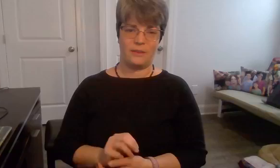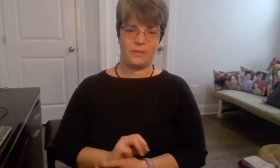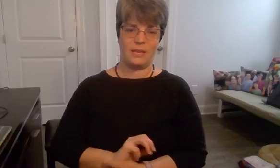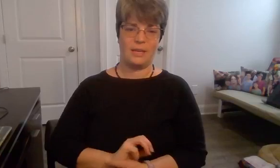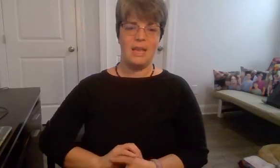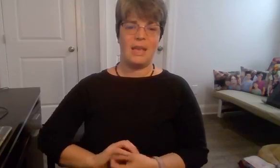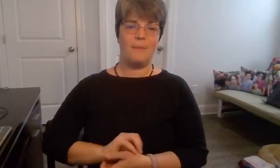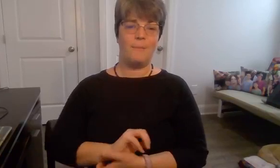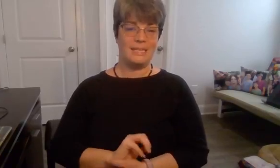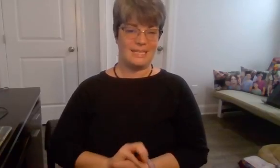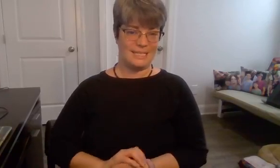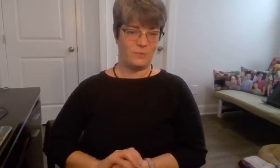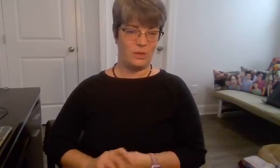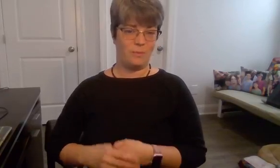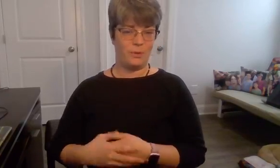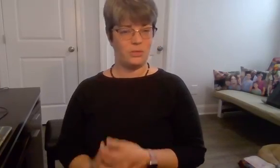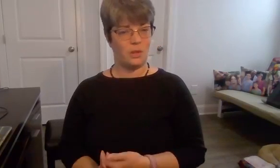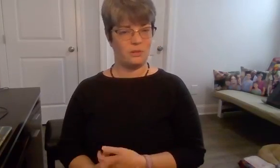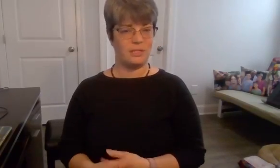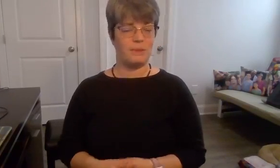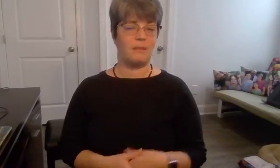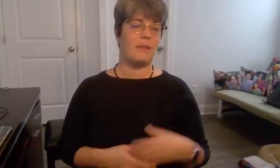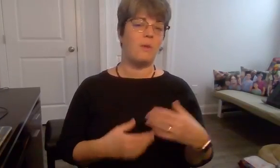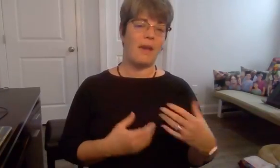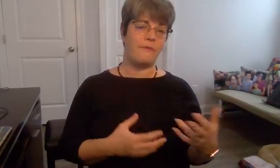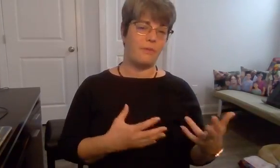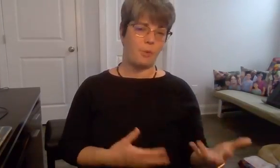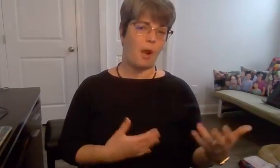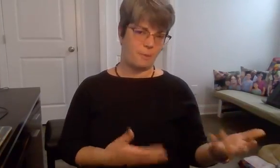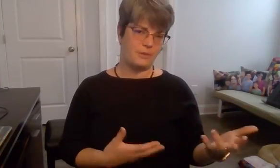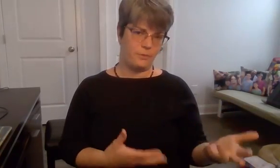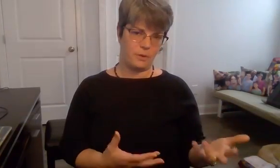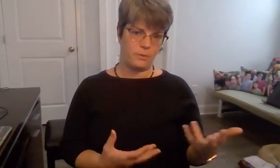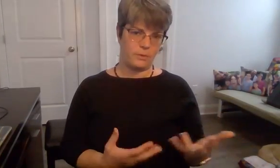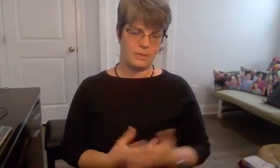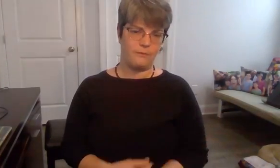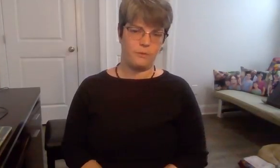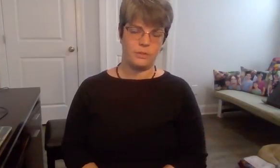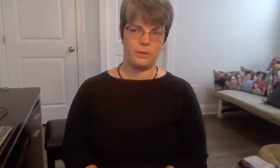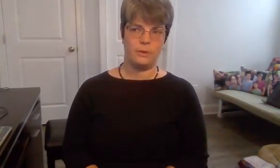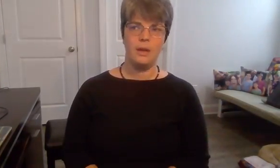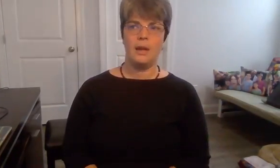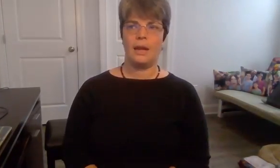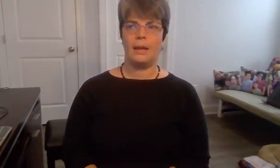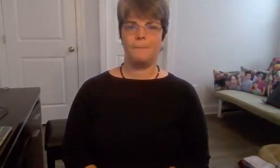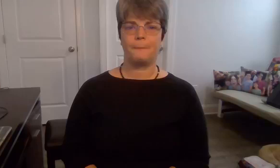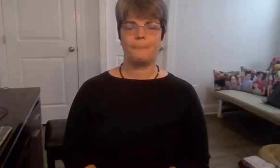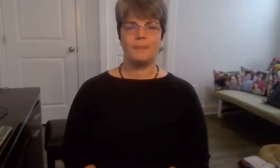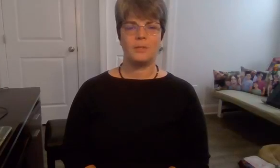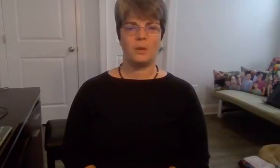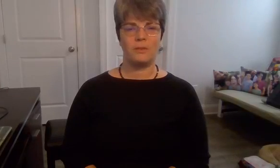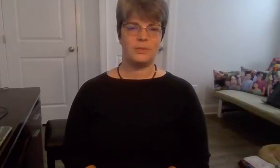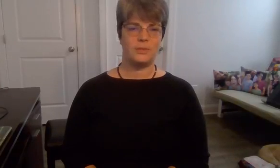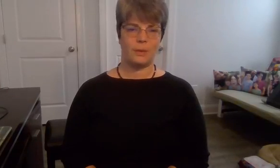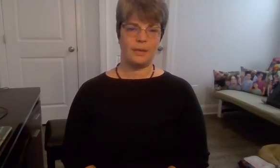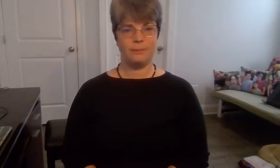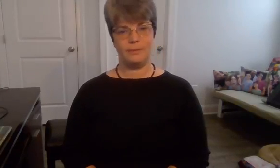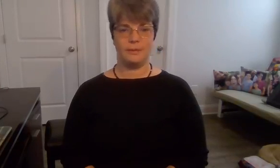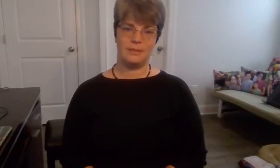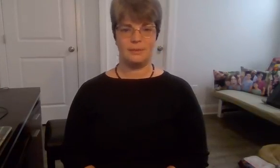everything. And the best is when you can put a song to something that you have the props for or the stuff for. So the song, This Is the Way, this is the